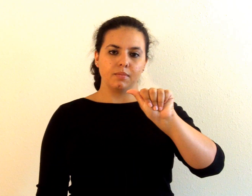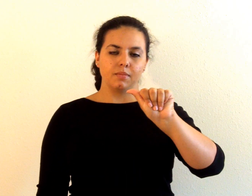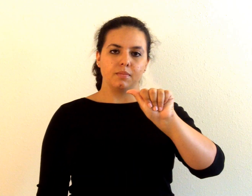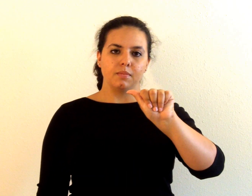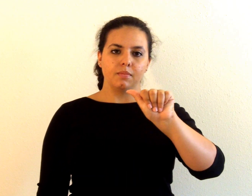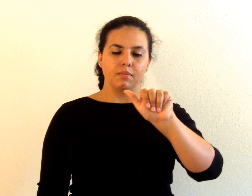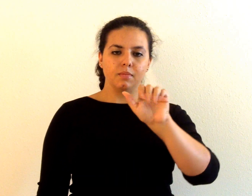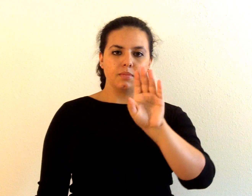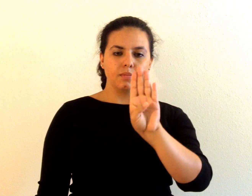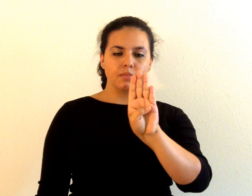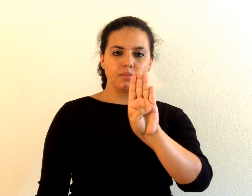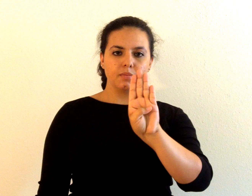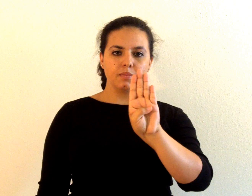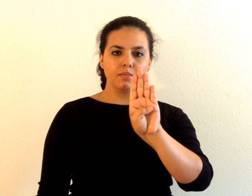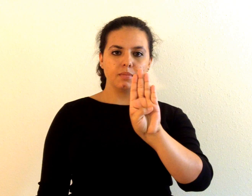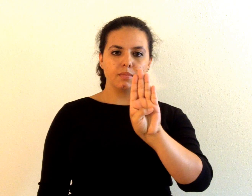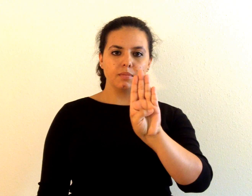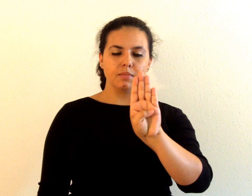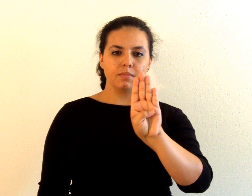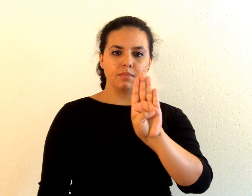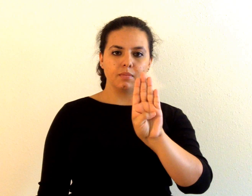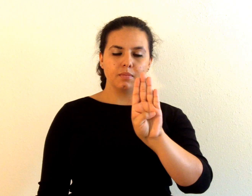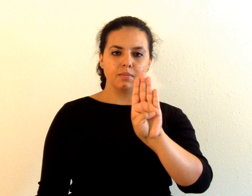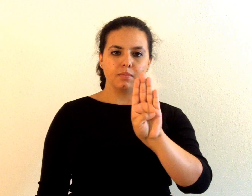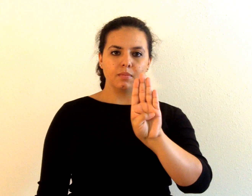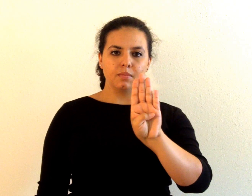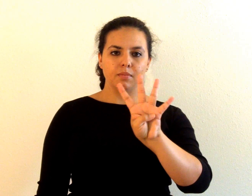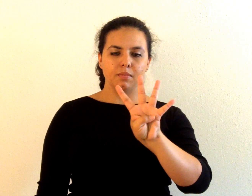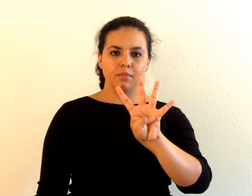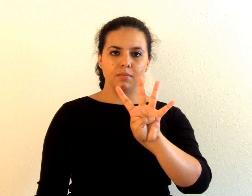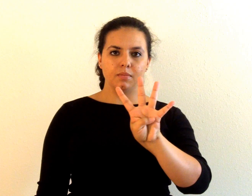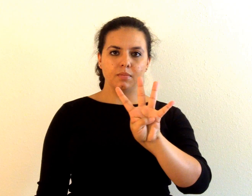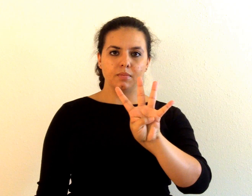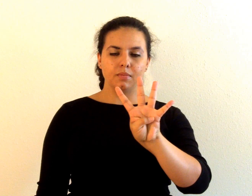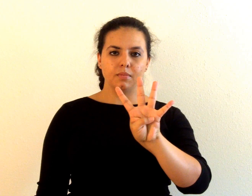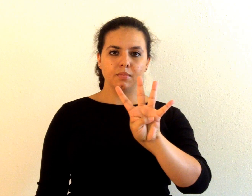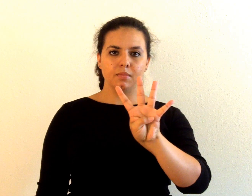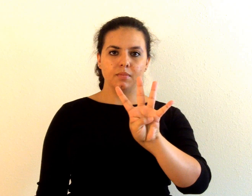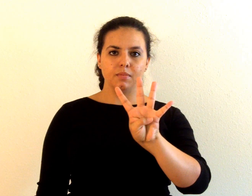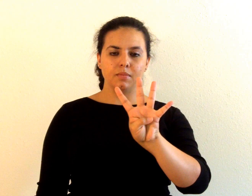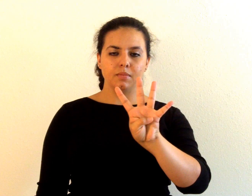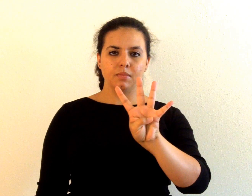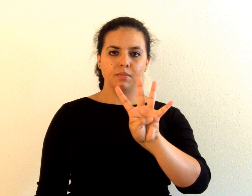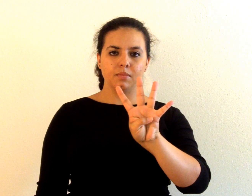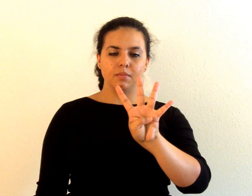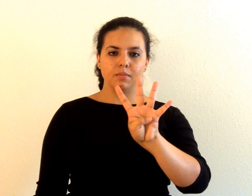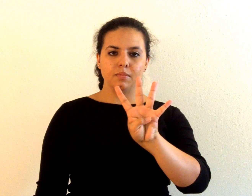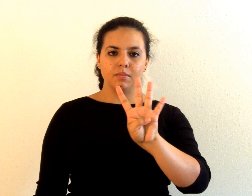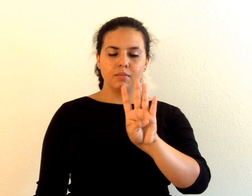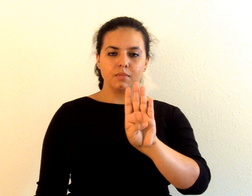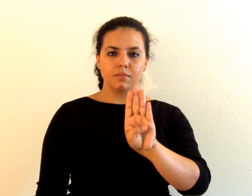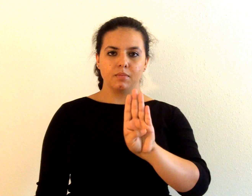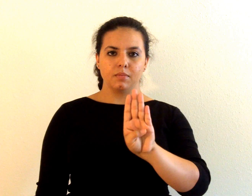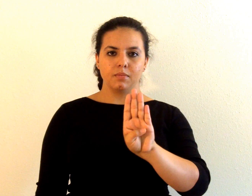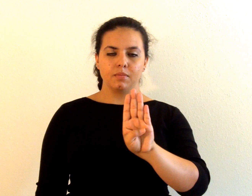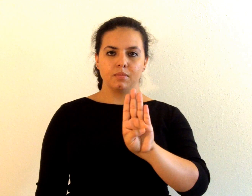you have B. If you have your fingers open, that's a 4. Your fingers are closed, you have a